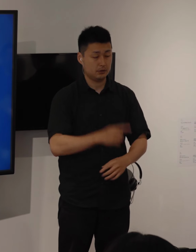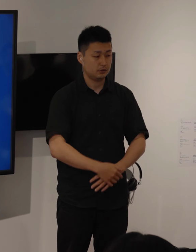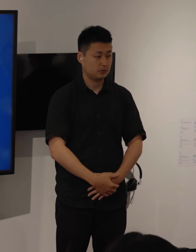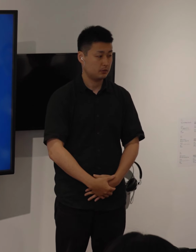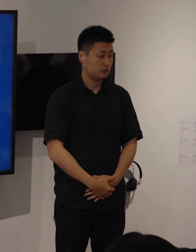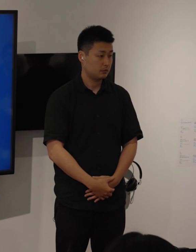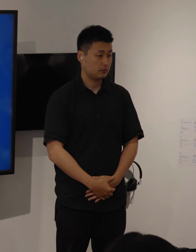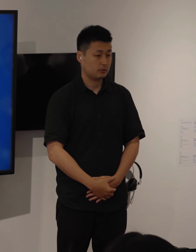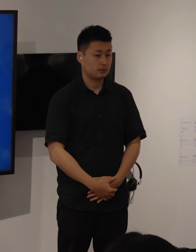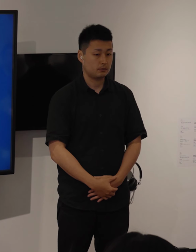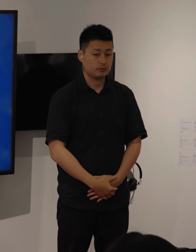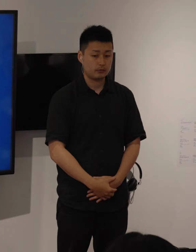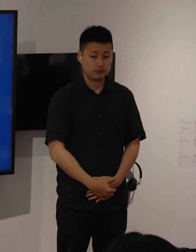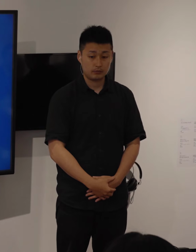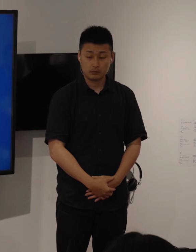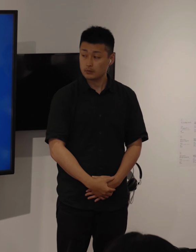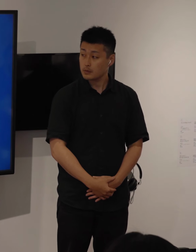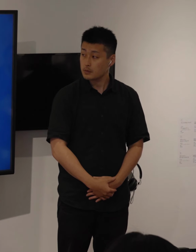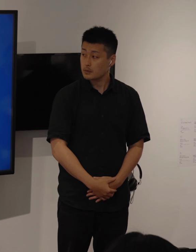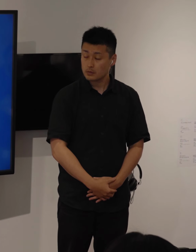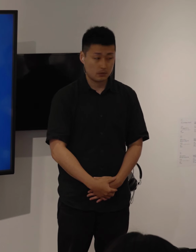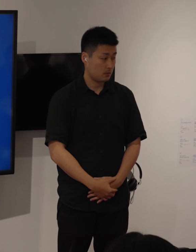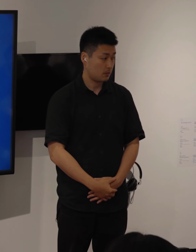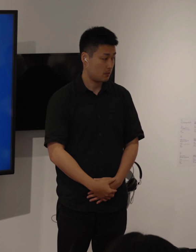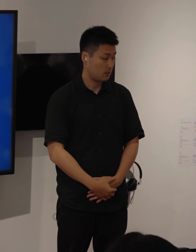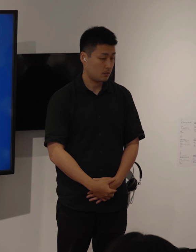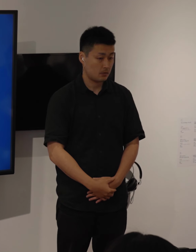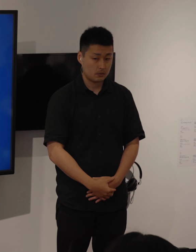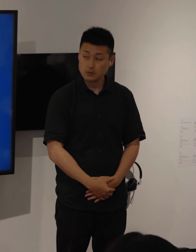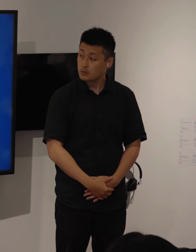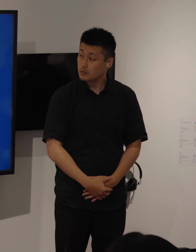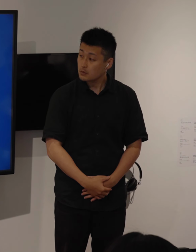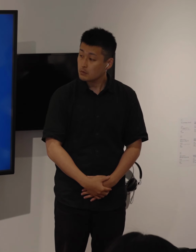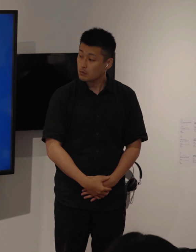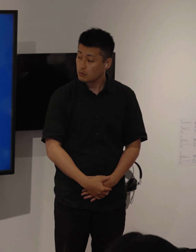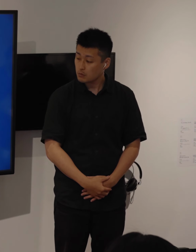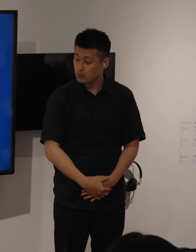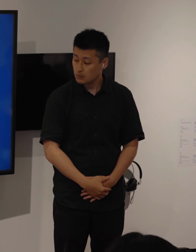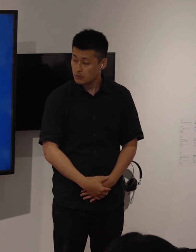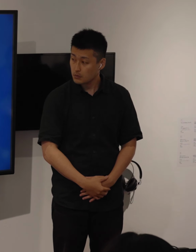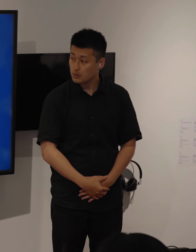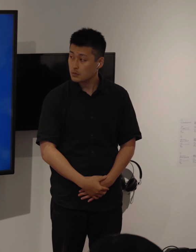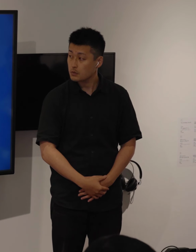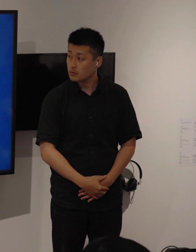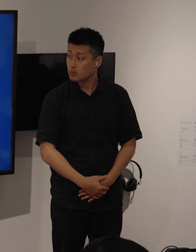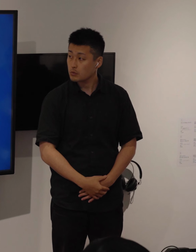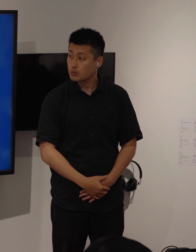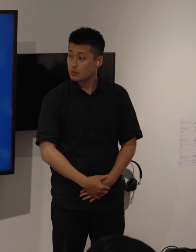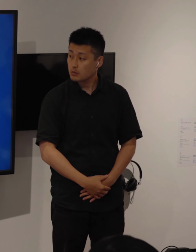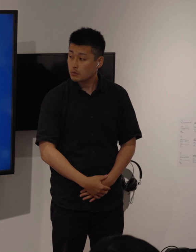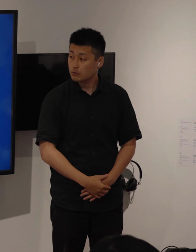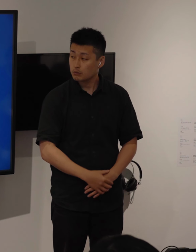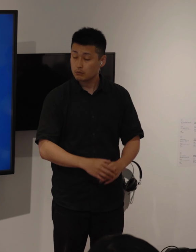UK, we have very few places that showcase this kind of art or art like this from around the world. But this is the Gallery